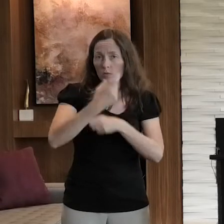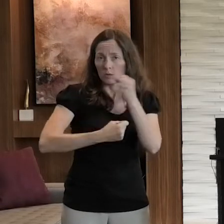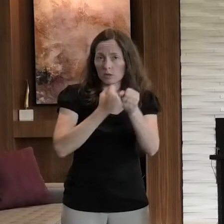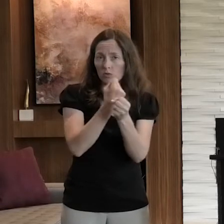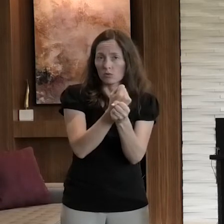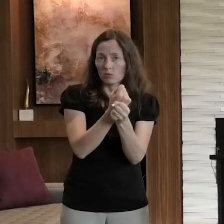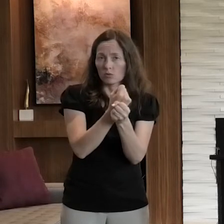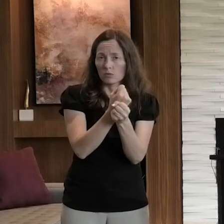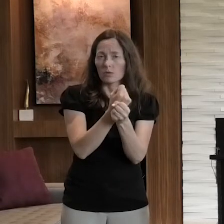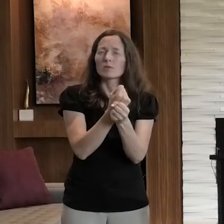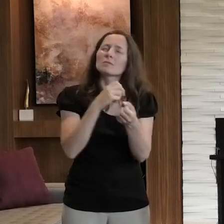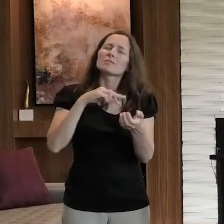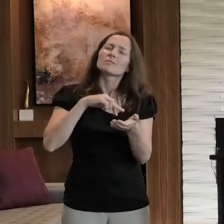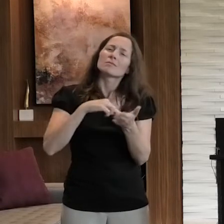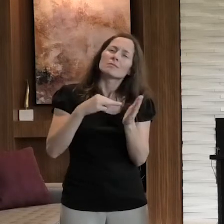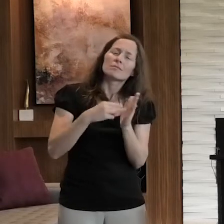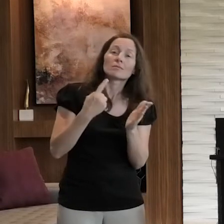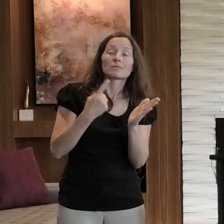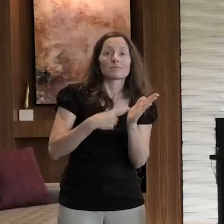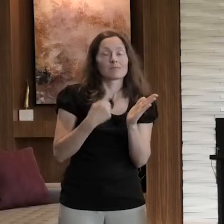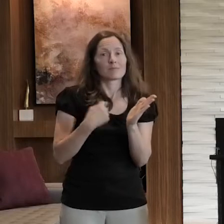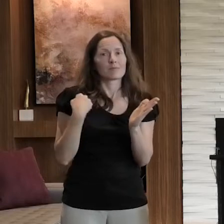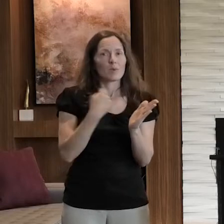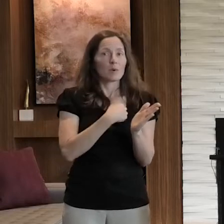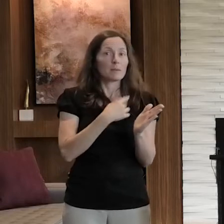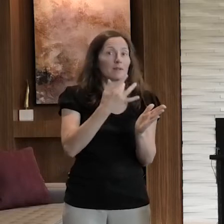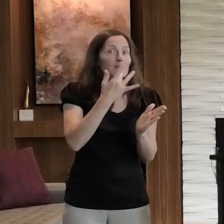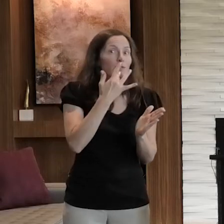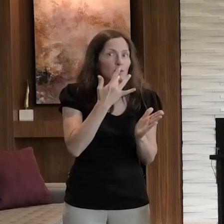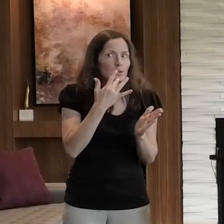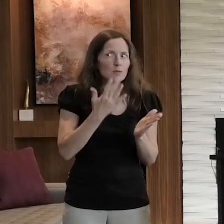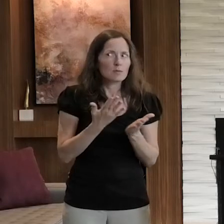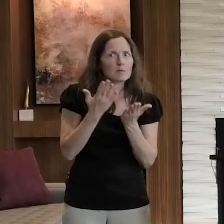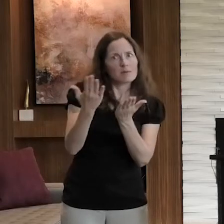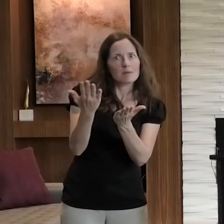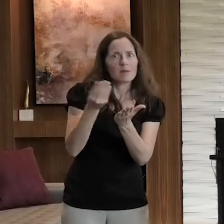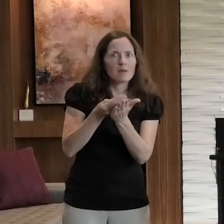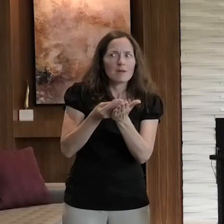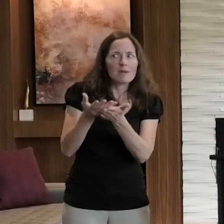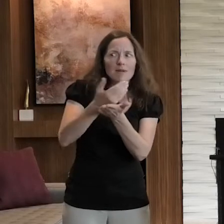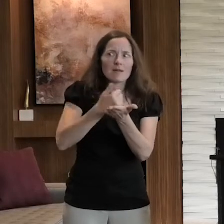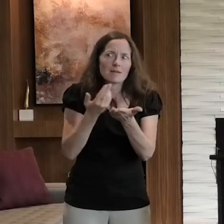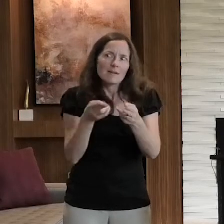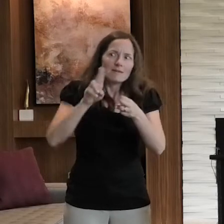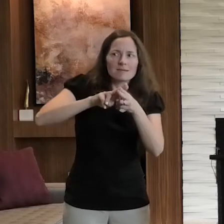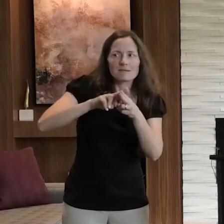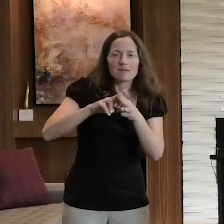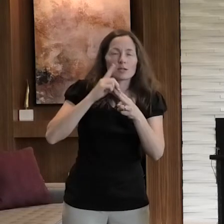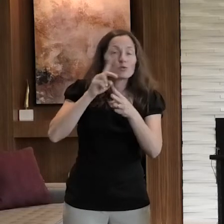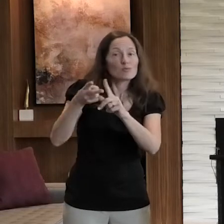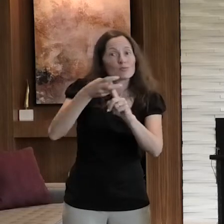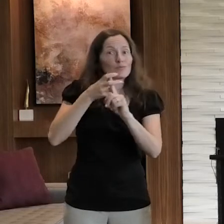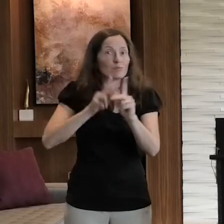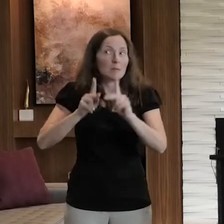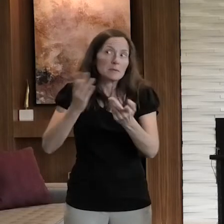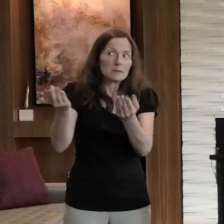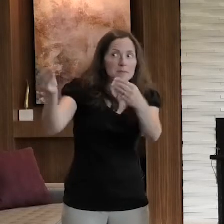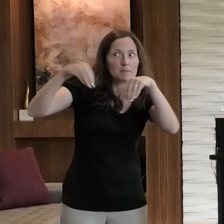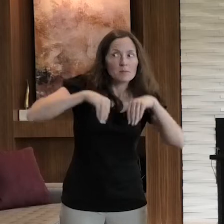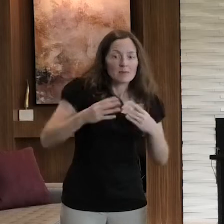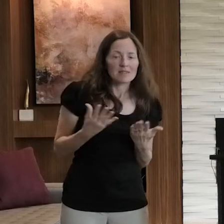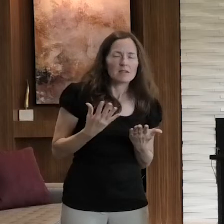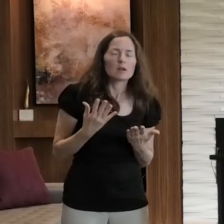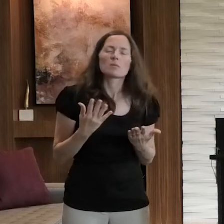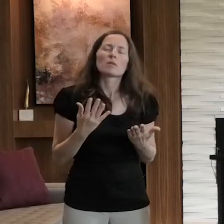wage adjustments that we would like to, that maybe other hospitals in other states can, and so we have to come up with innovative ideas to give